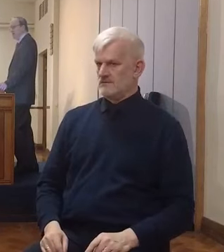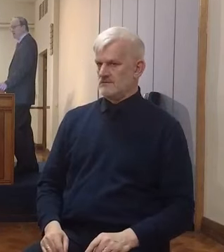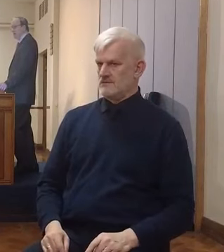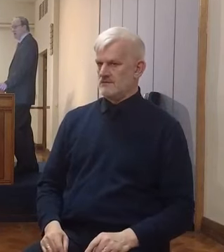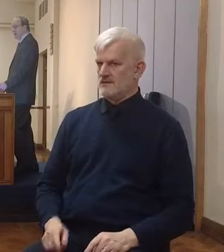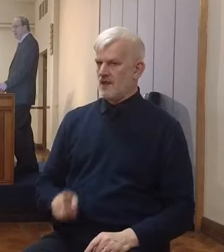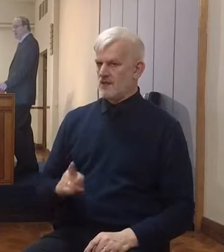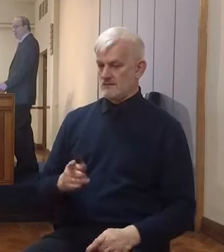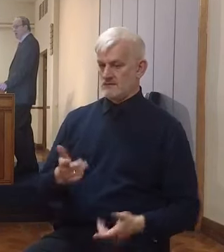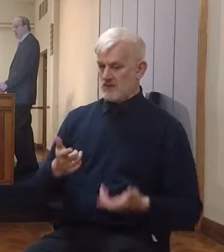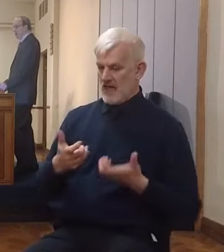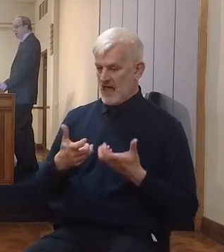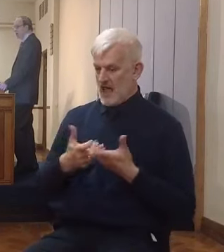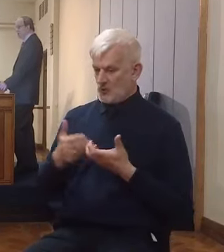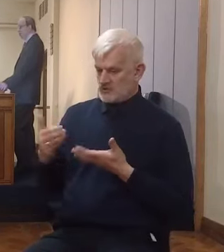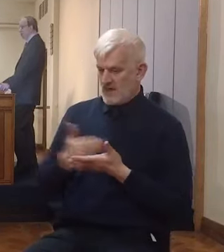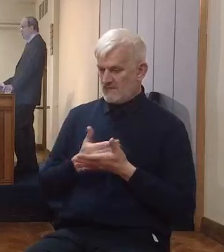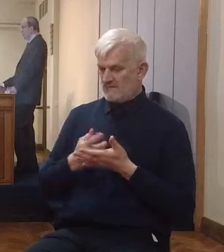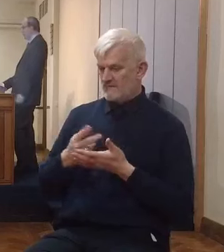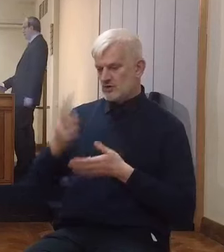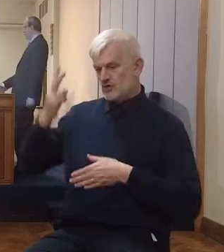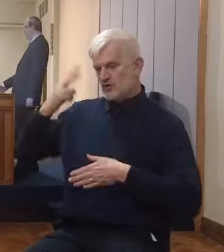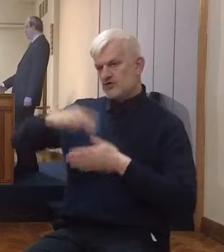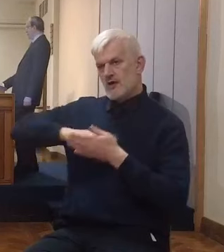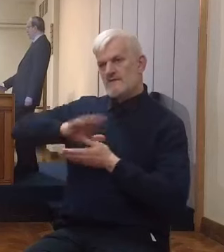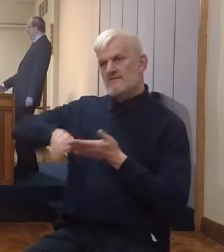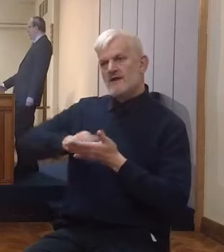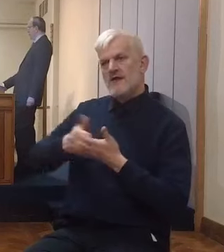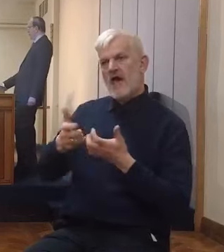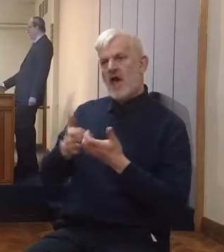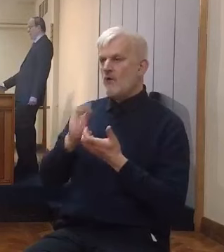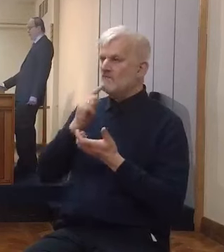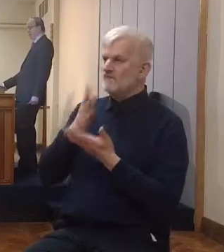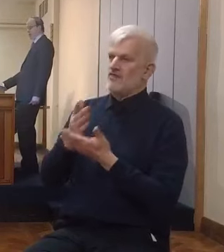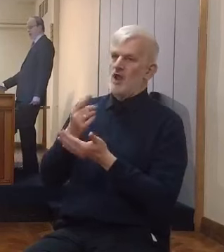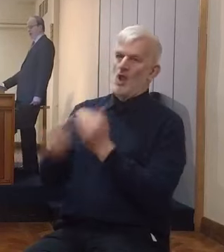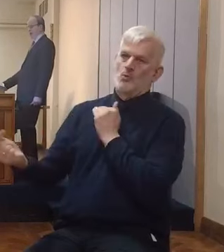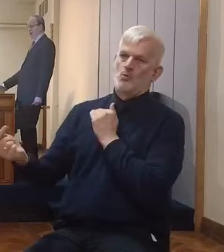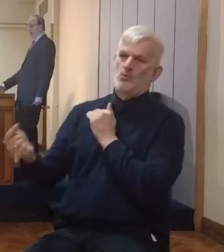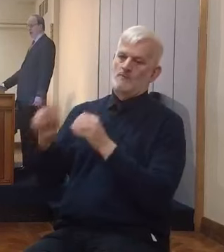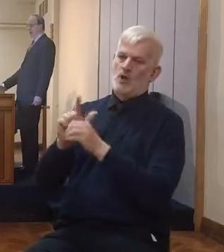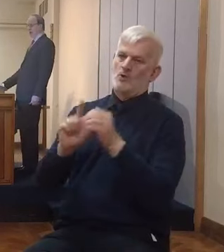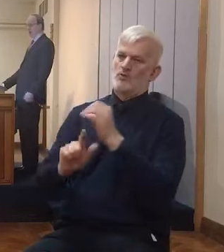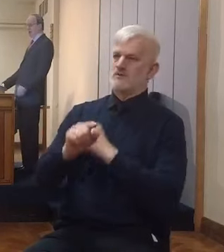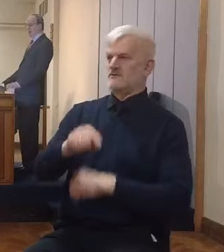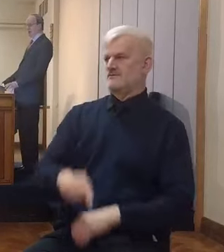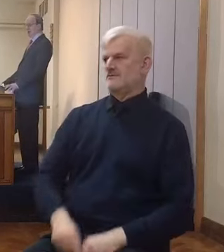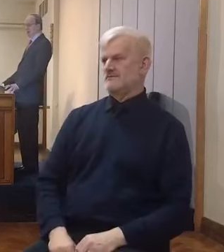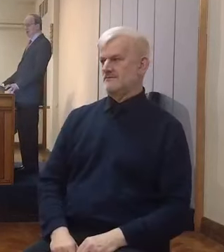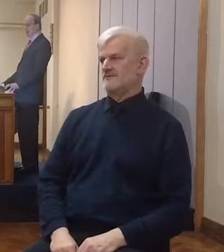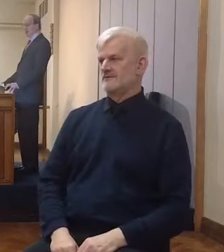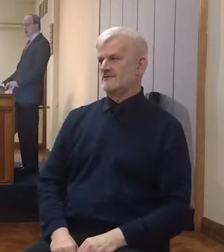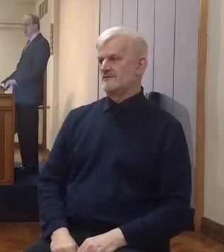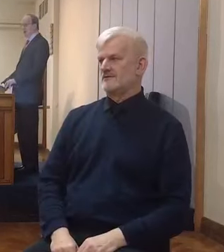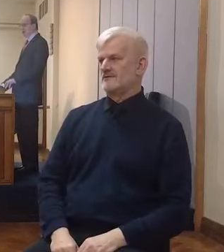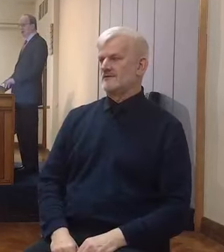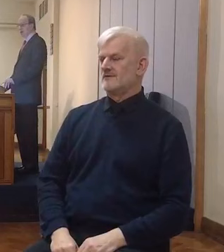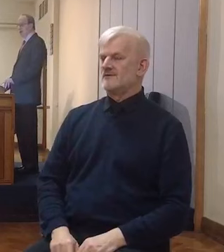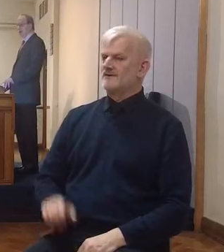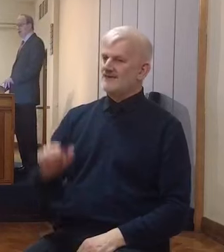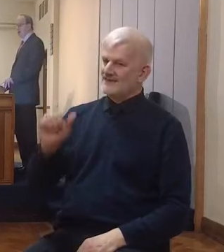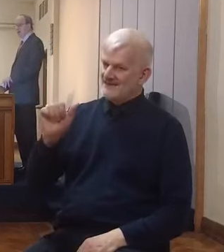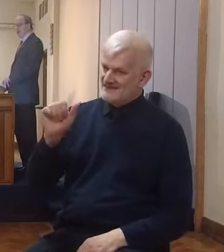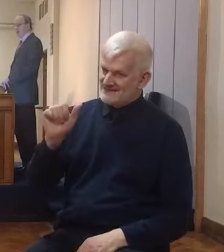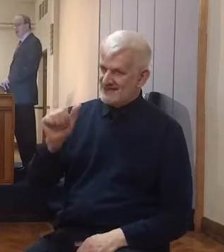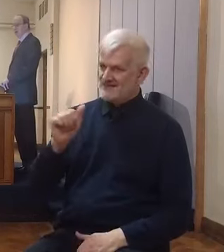alone. When you think of all the things they could have quibbled about, and they did quibble about many things, and take Rome